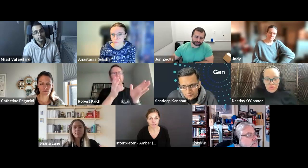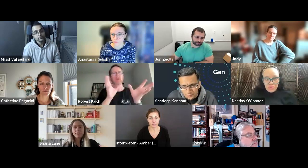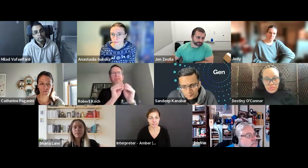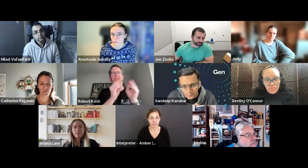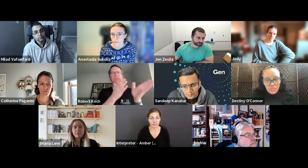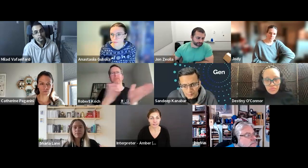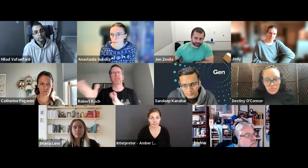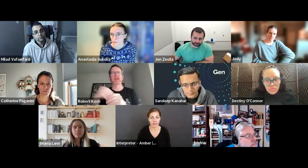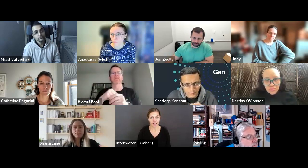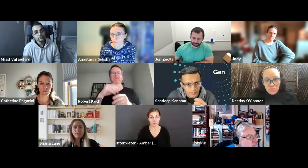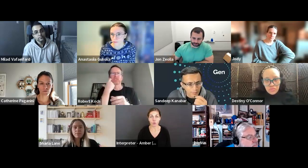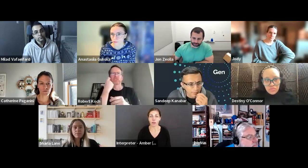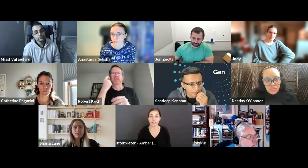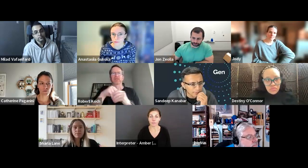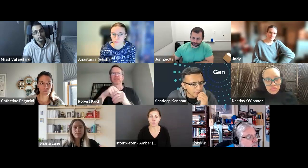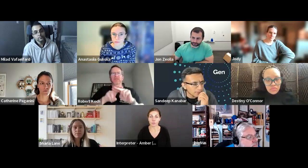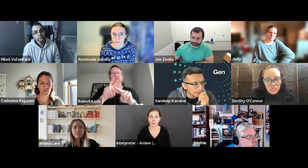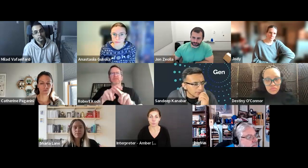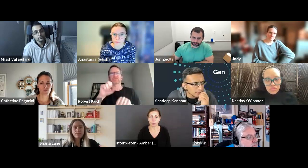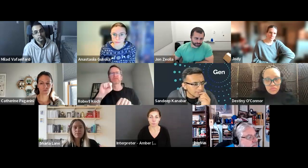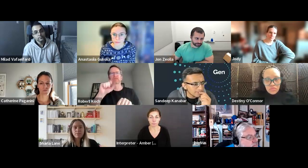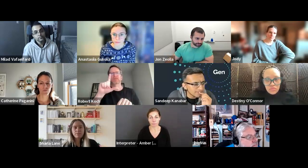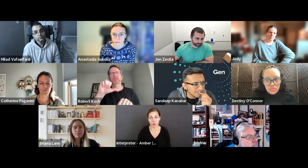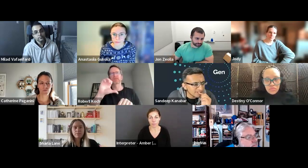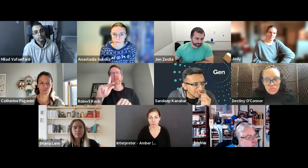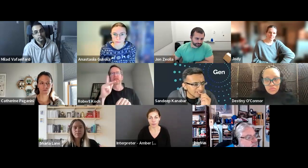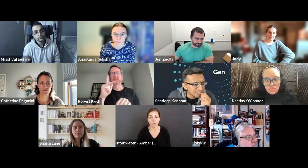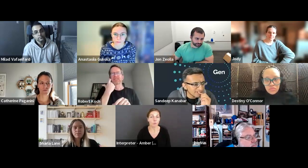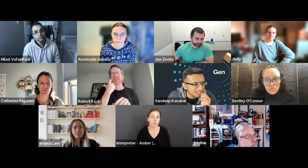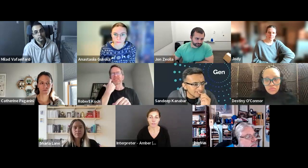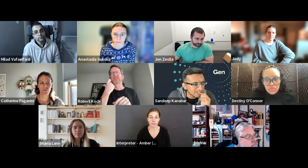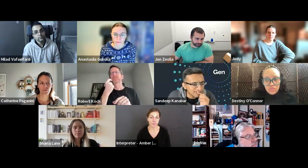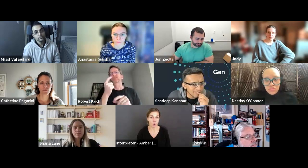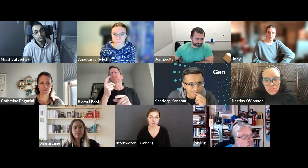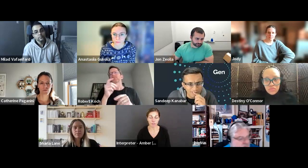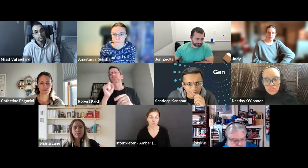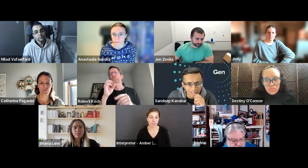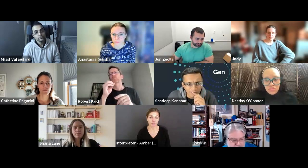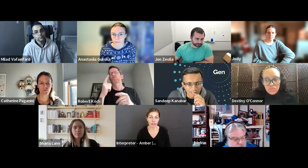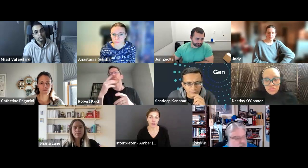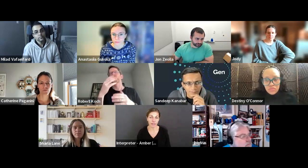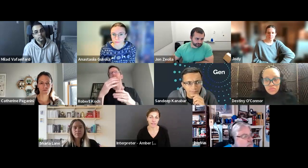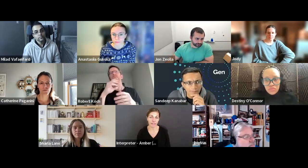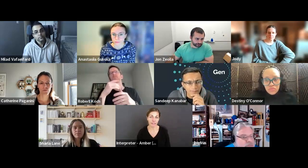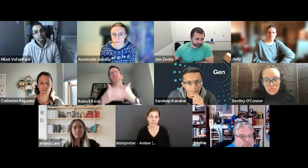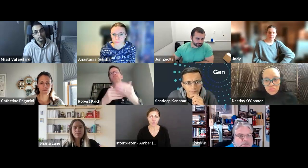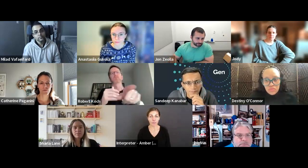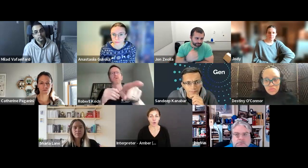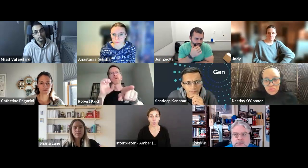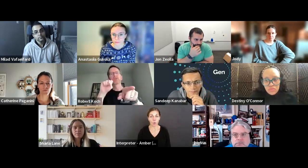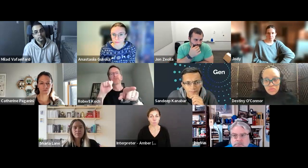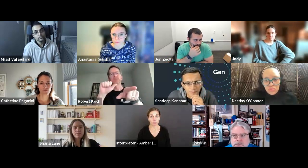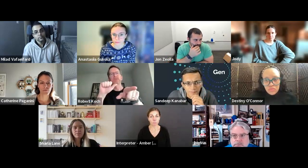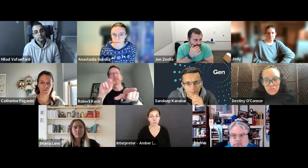from us, trying to prep. We were just having some conversations in Slack.